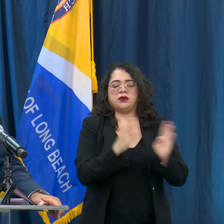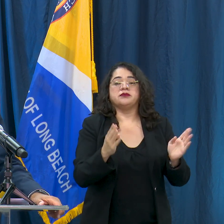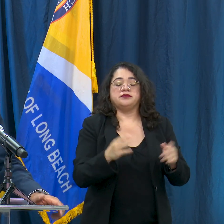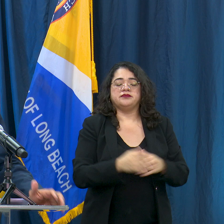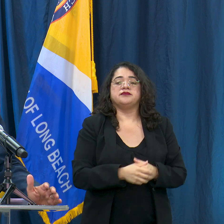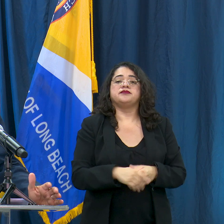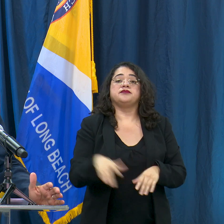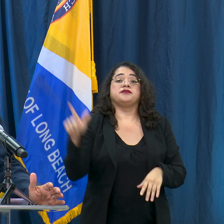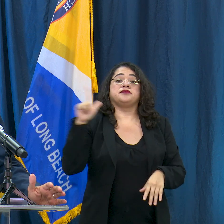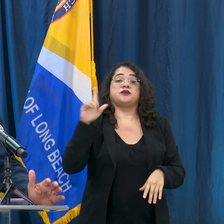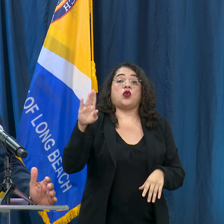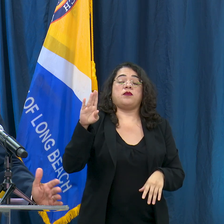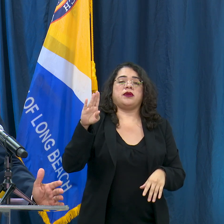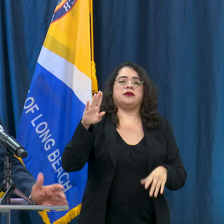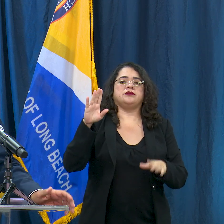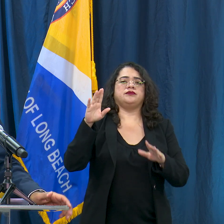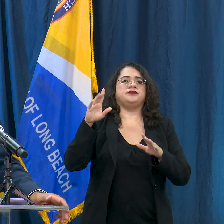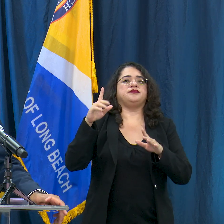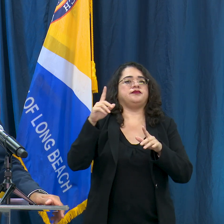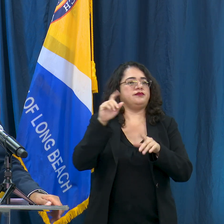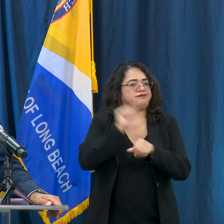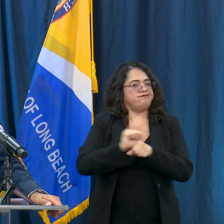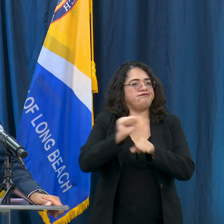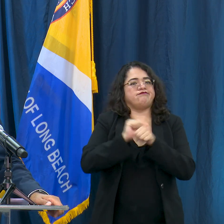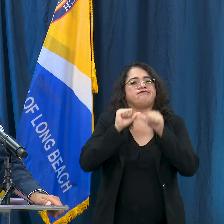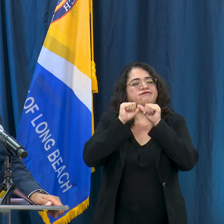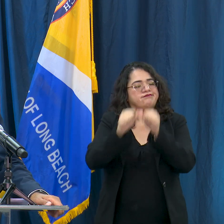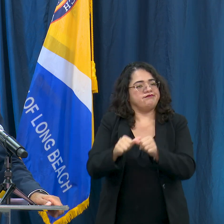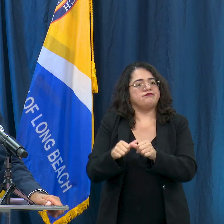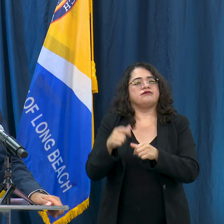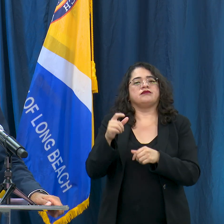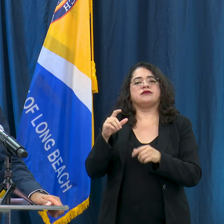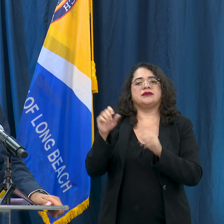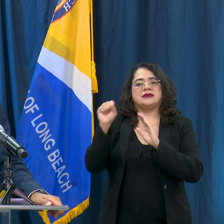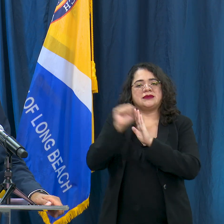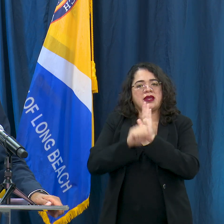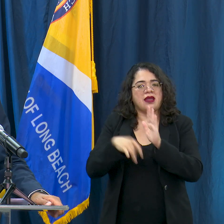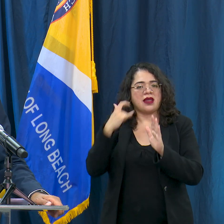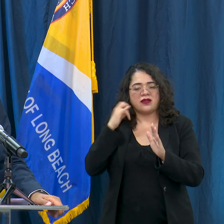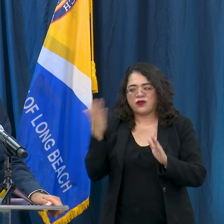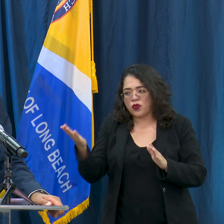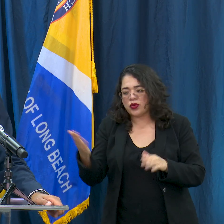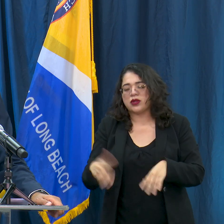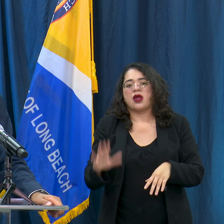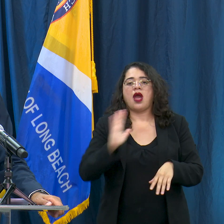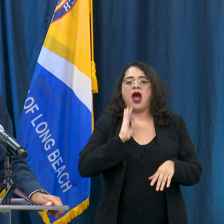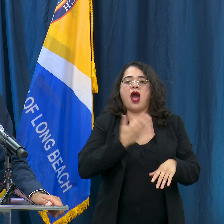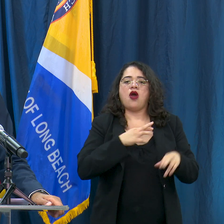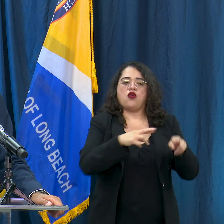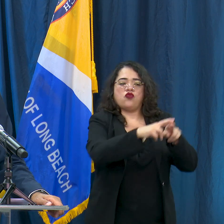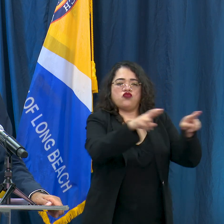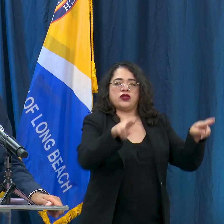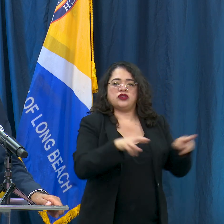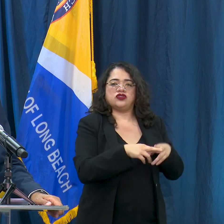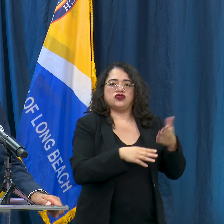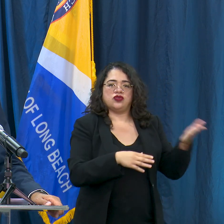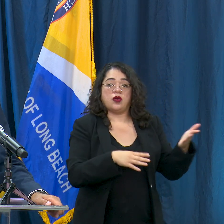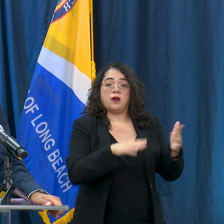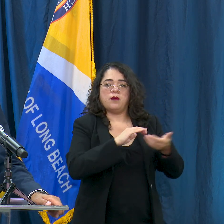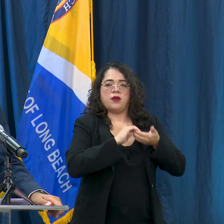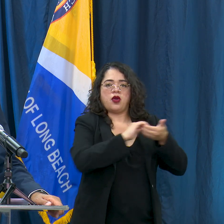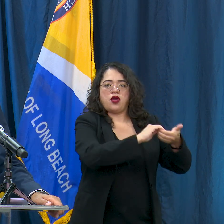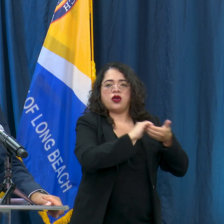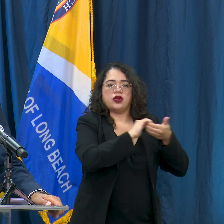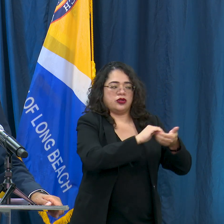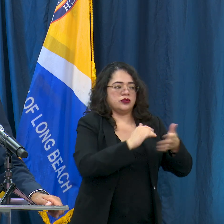has been working closely with the state and our regional partners on opening up a series of businesses as our